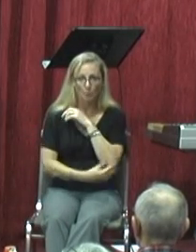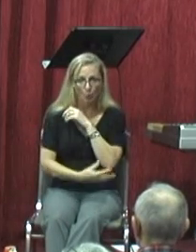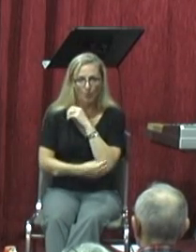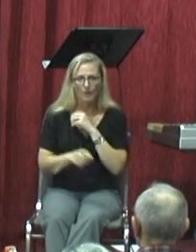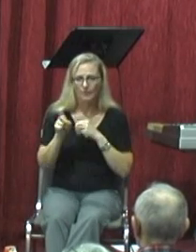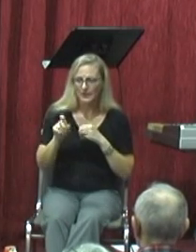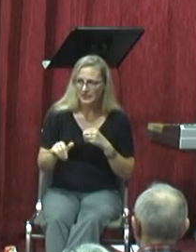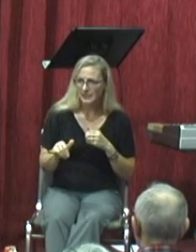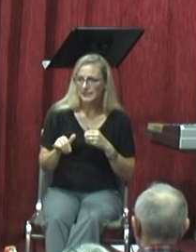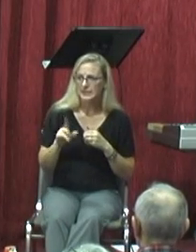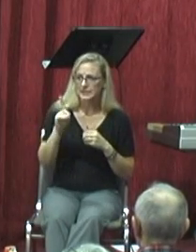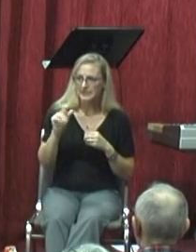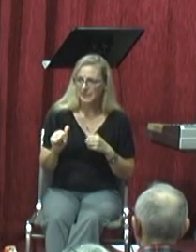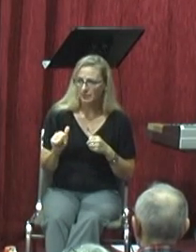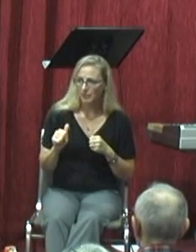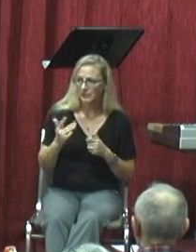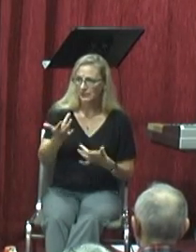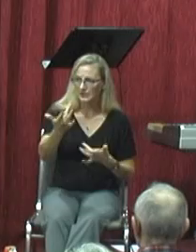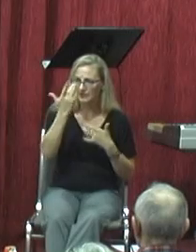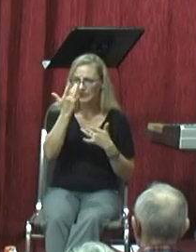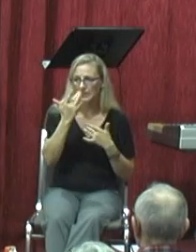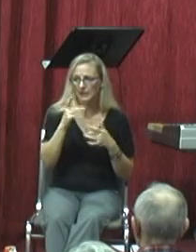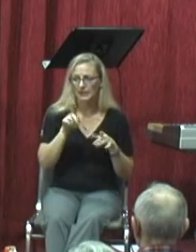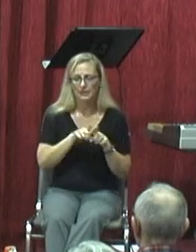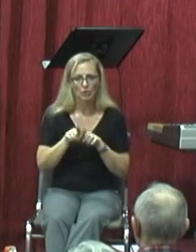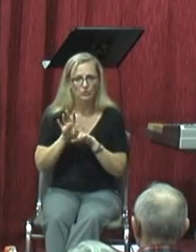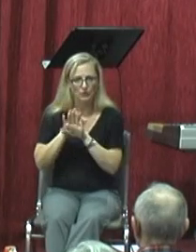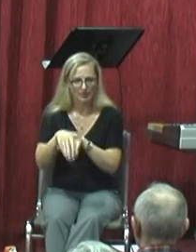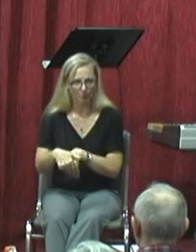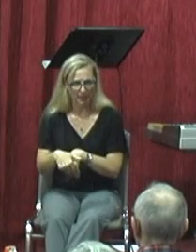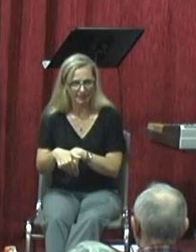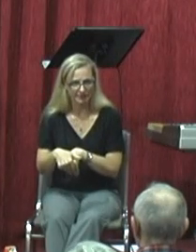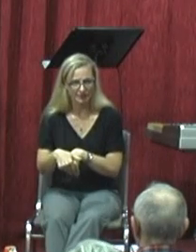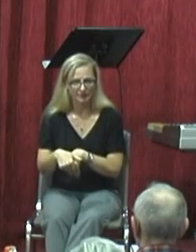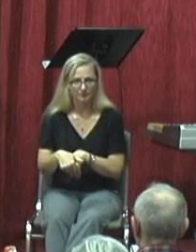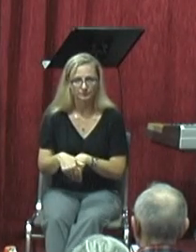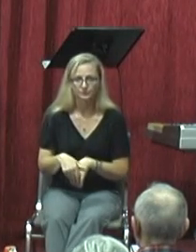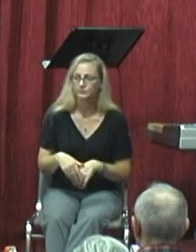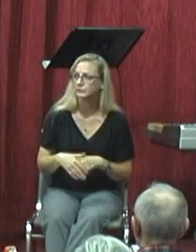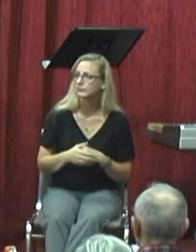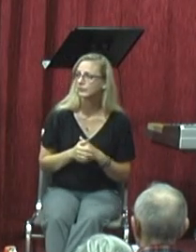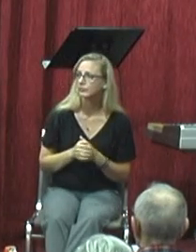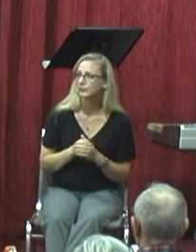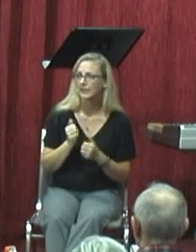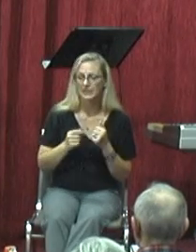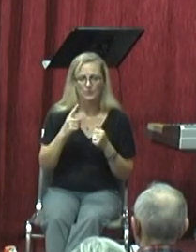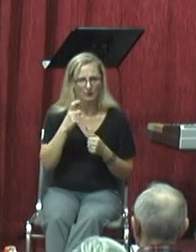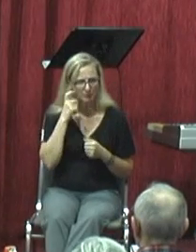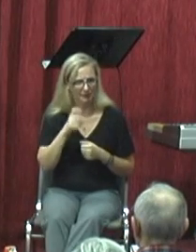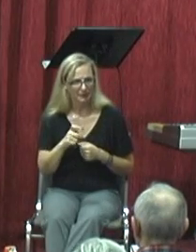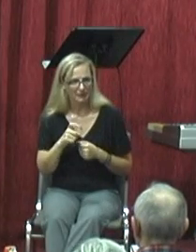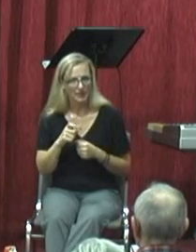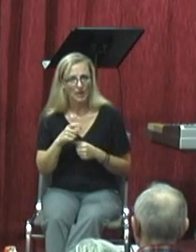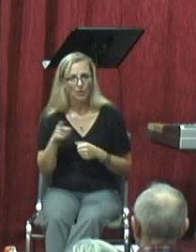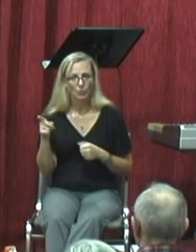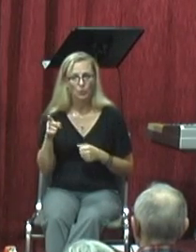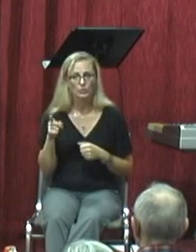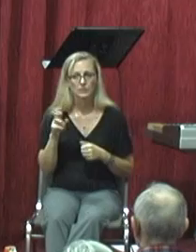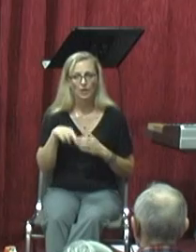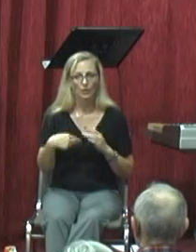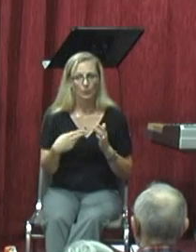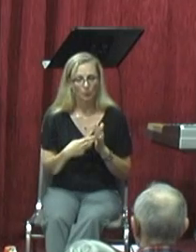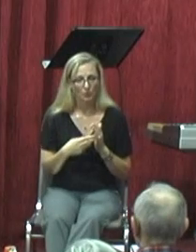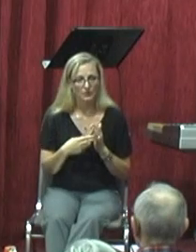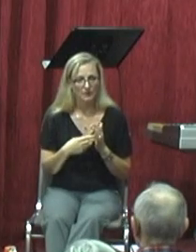needy, the disabled, the sick, and the oppressed. Everybody recognizing these are the roles of the Mosaic or the